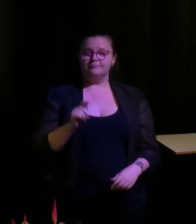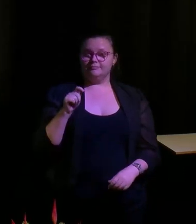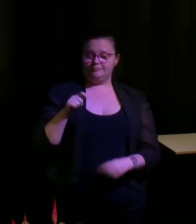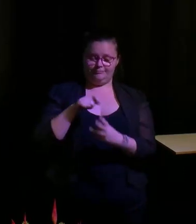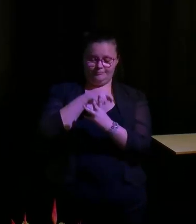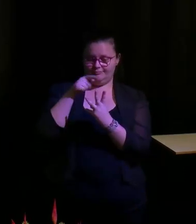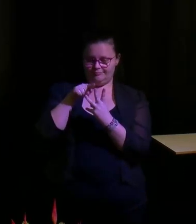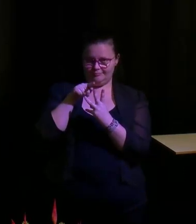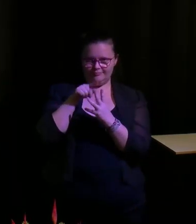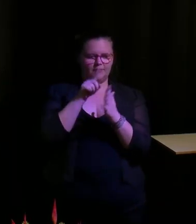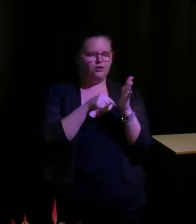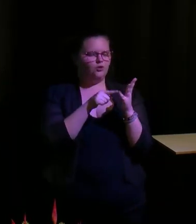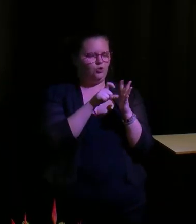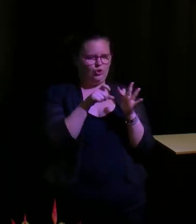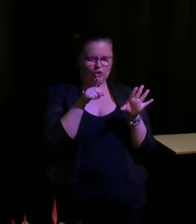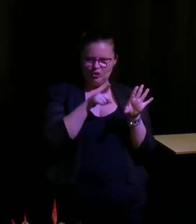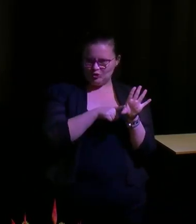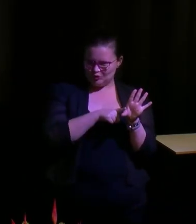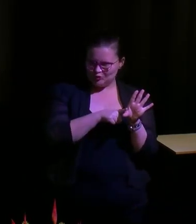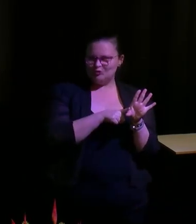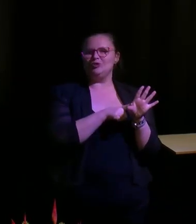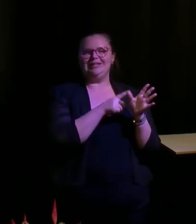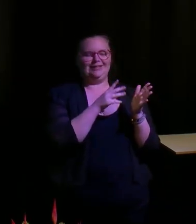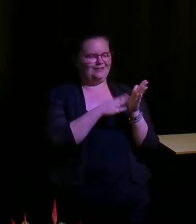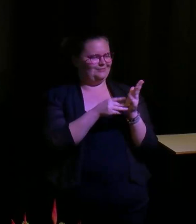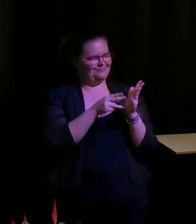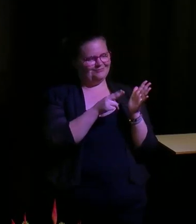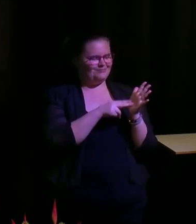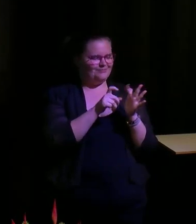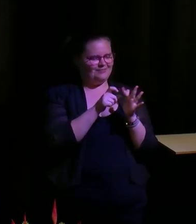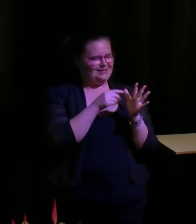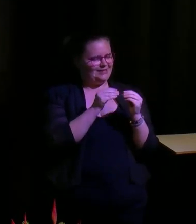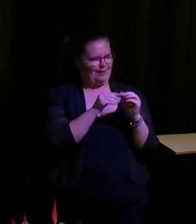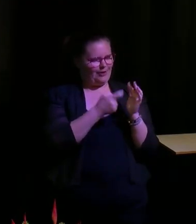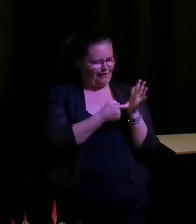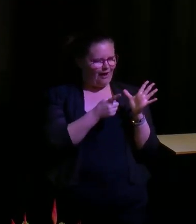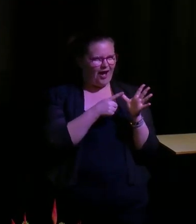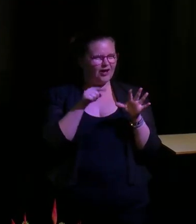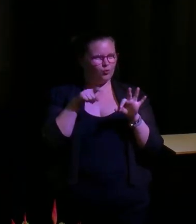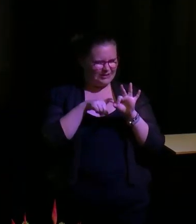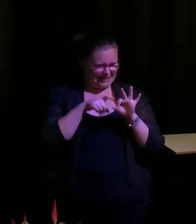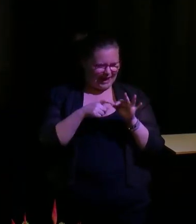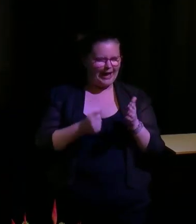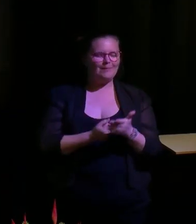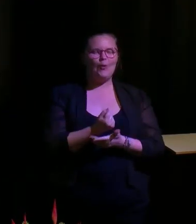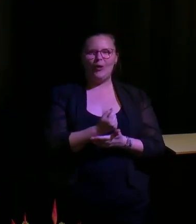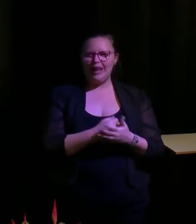So Judy was born in Mundubbera, am I pronouncing that right? Sorry, in Queensland. Judy's